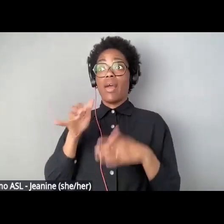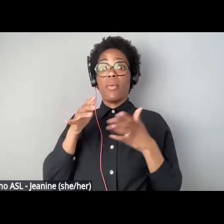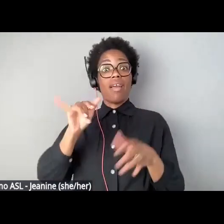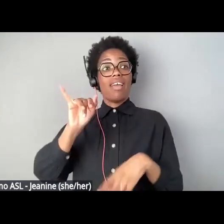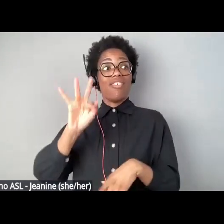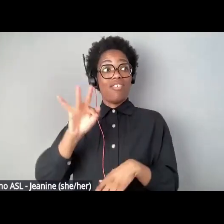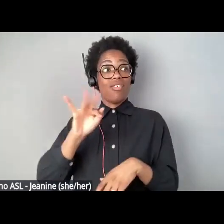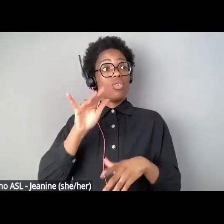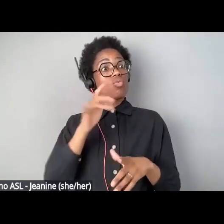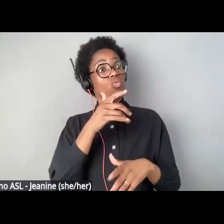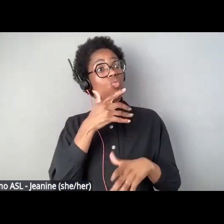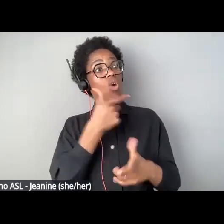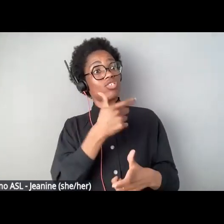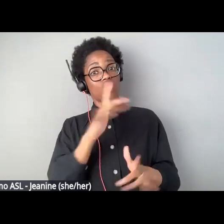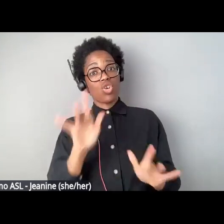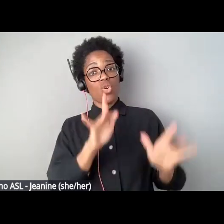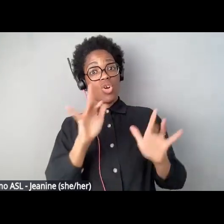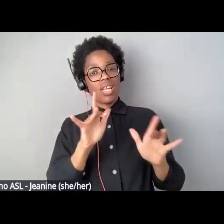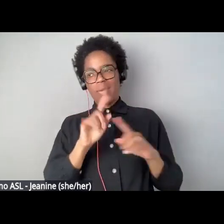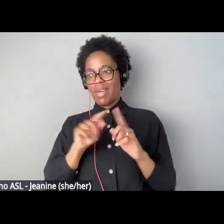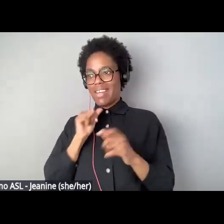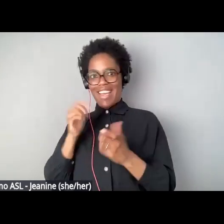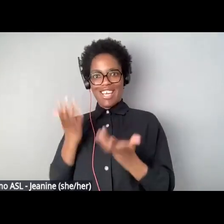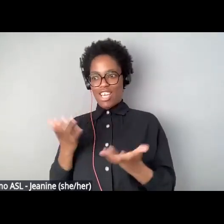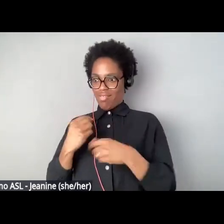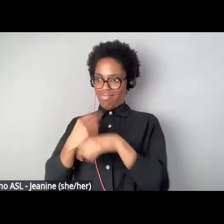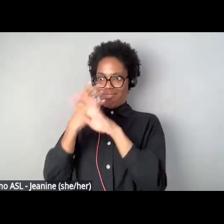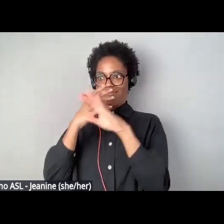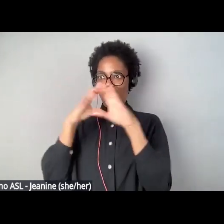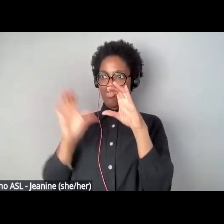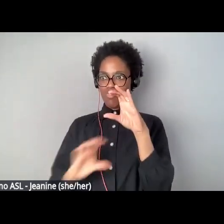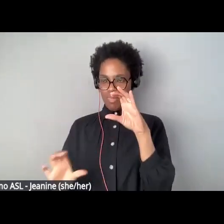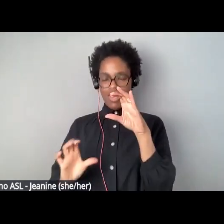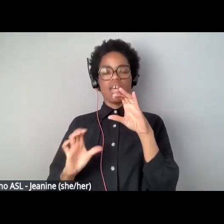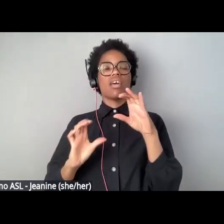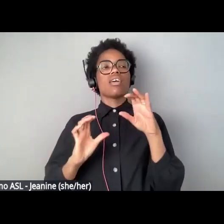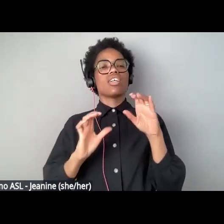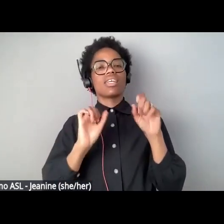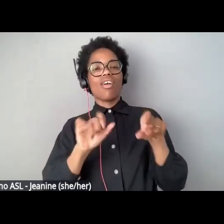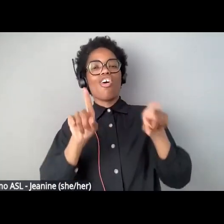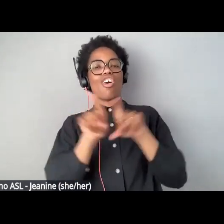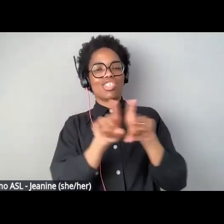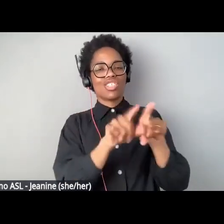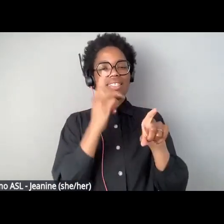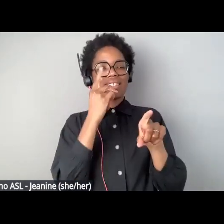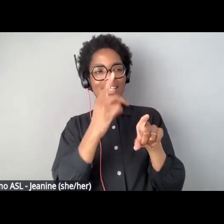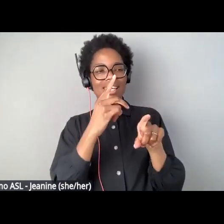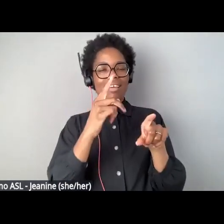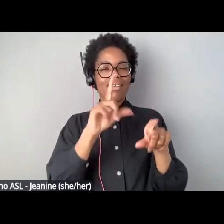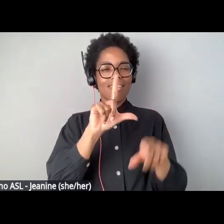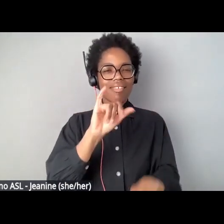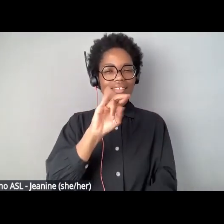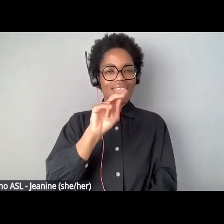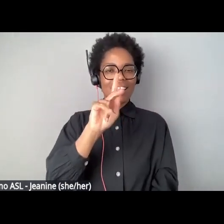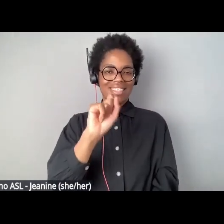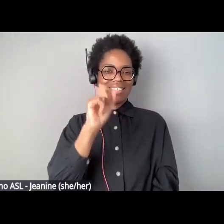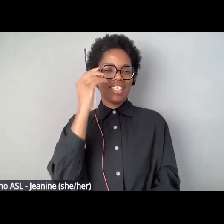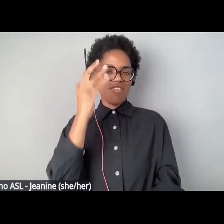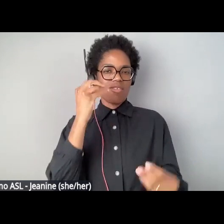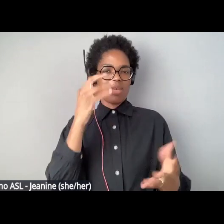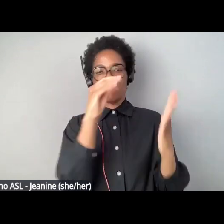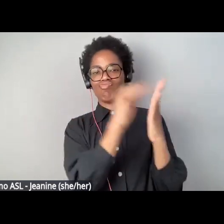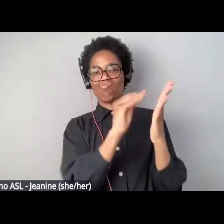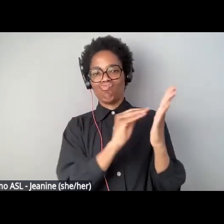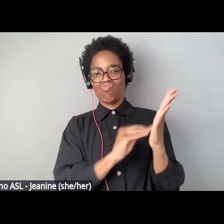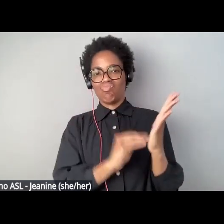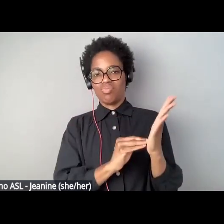in the announcement page for each of these sessions coming soon. Okay, option